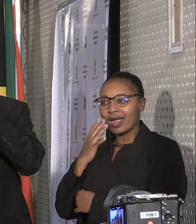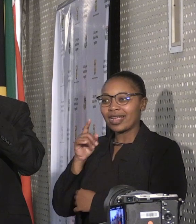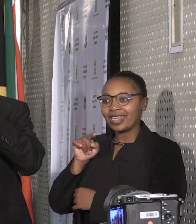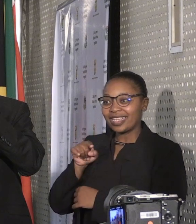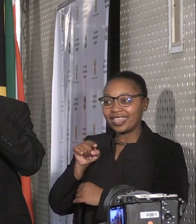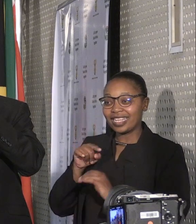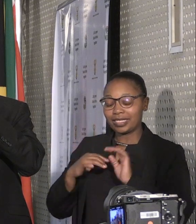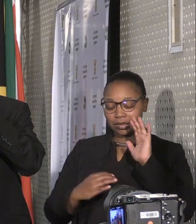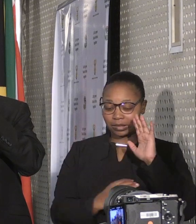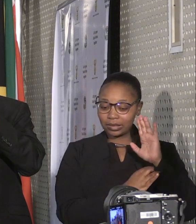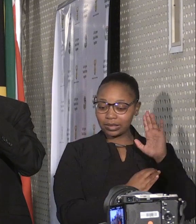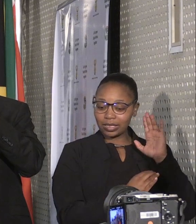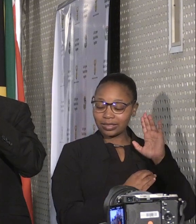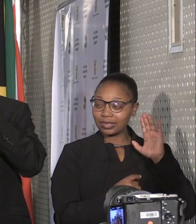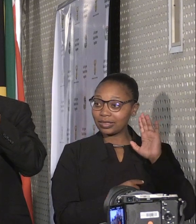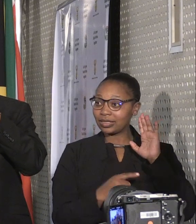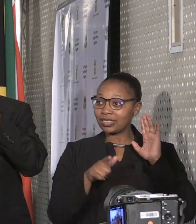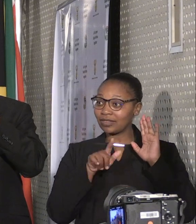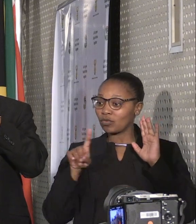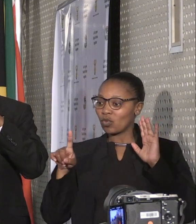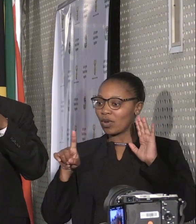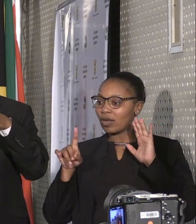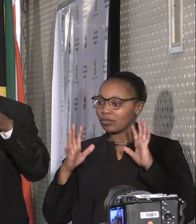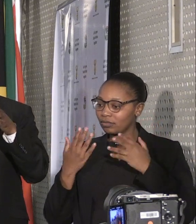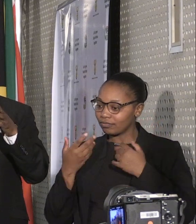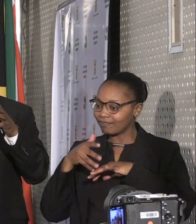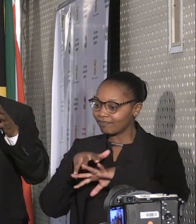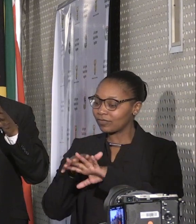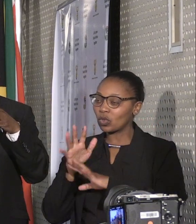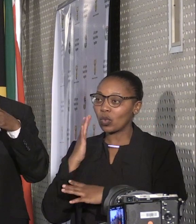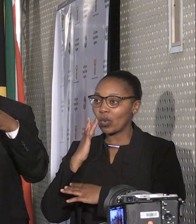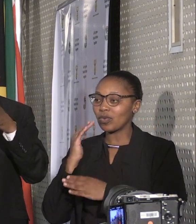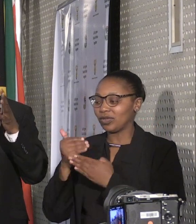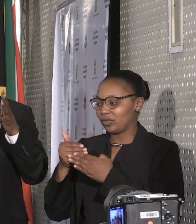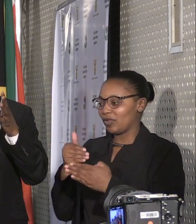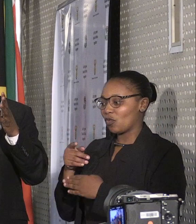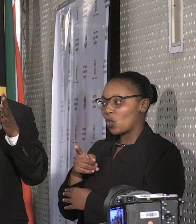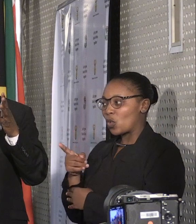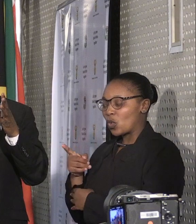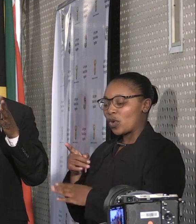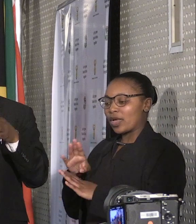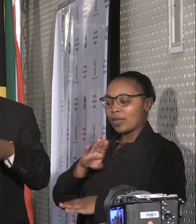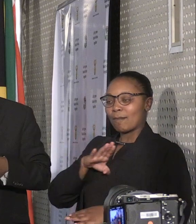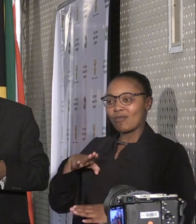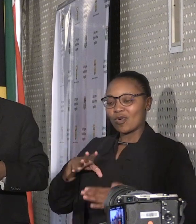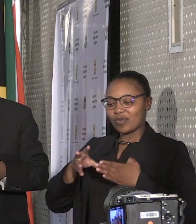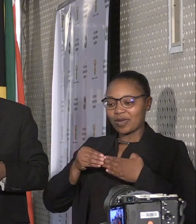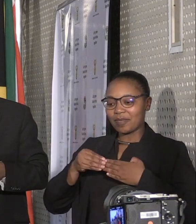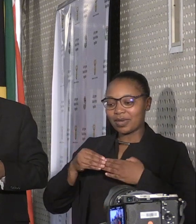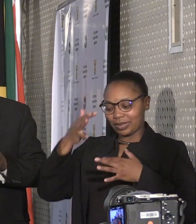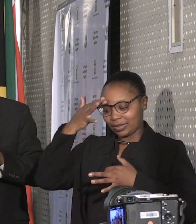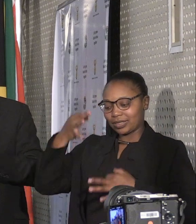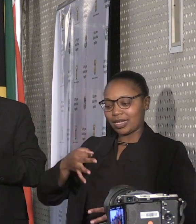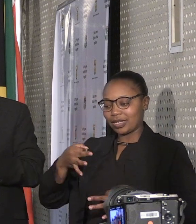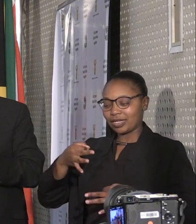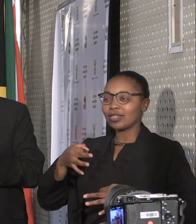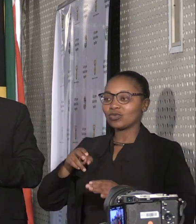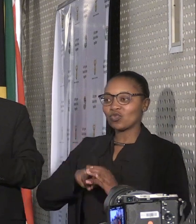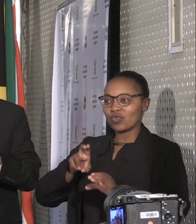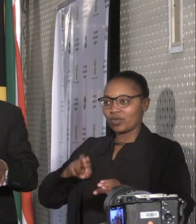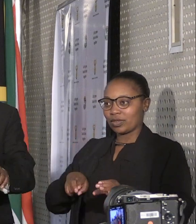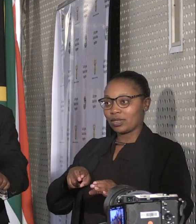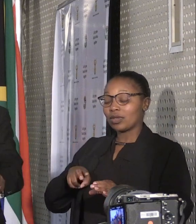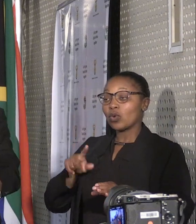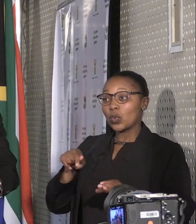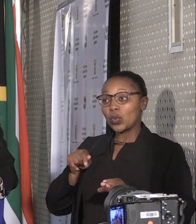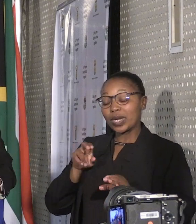that section was, it was before they took a decision to leave. We accepted their